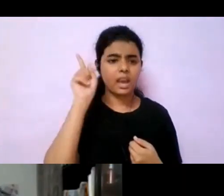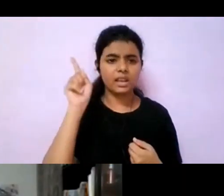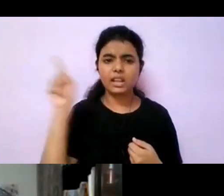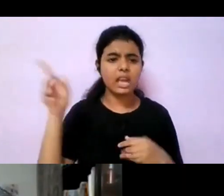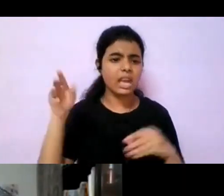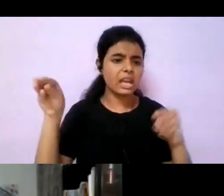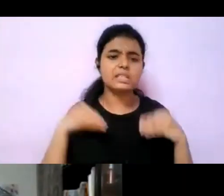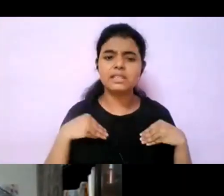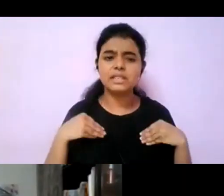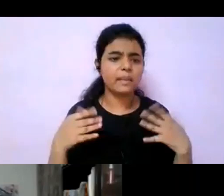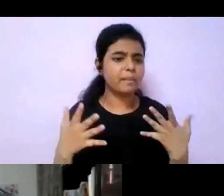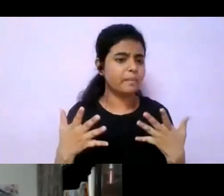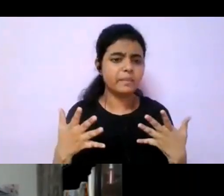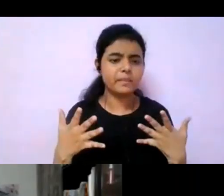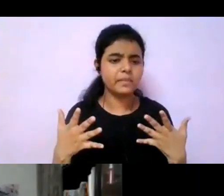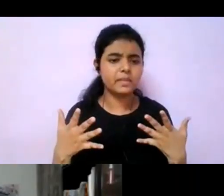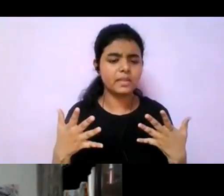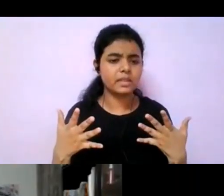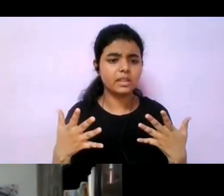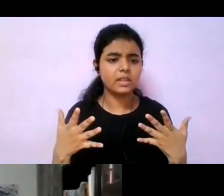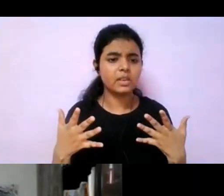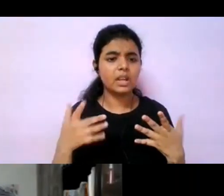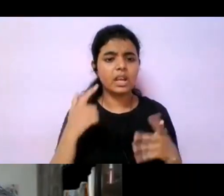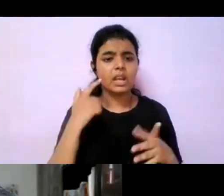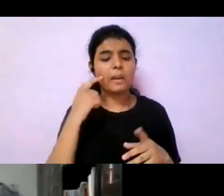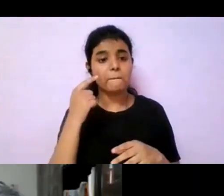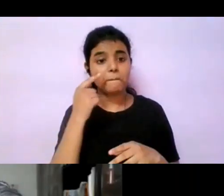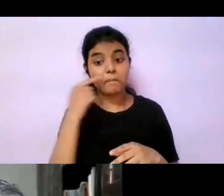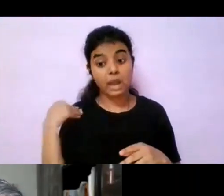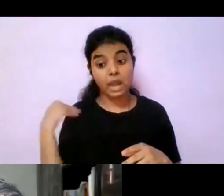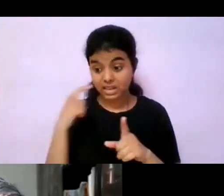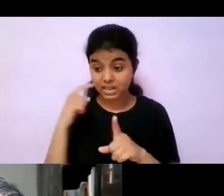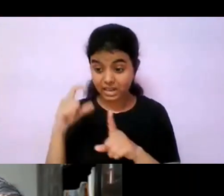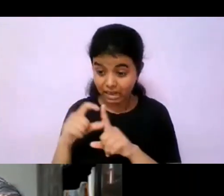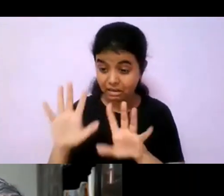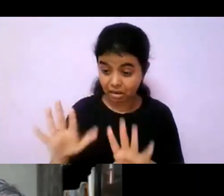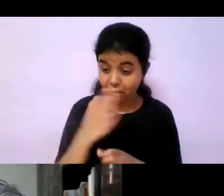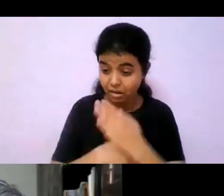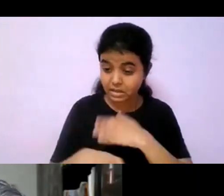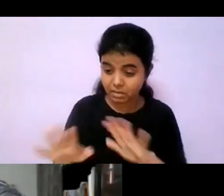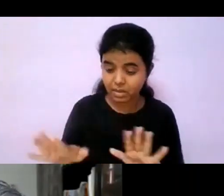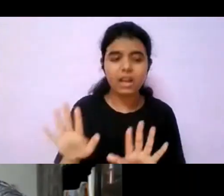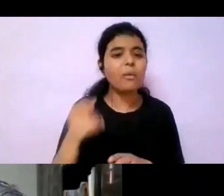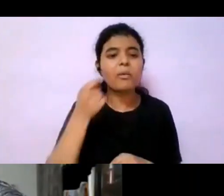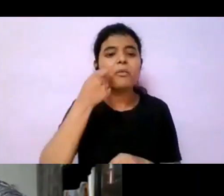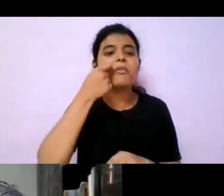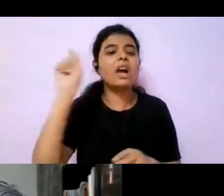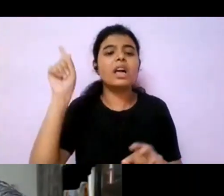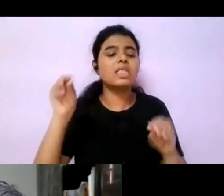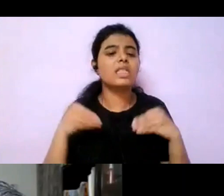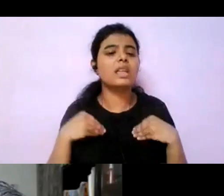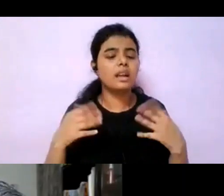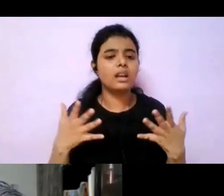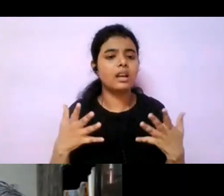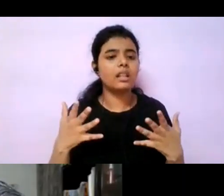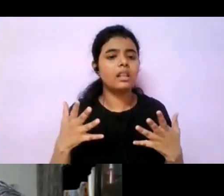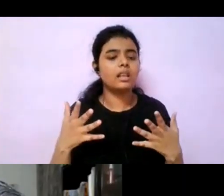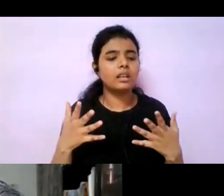accepted disability of my brother, and he